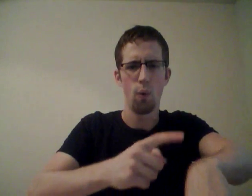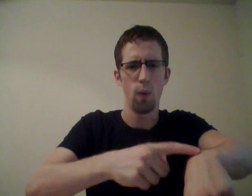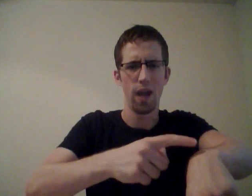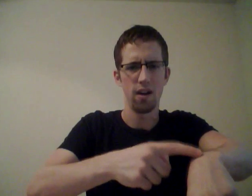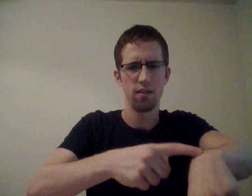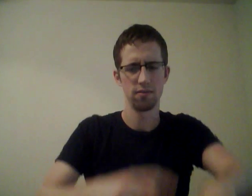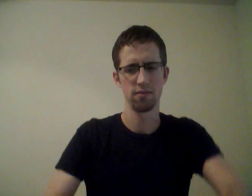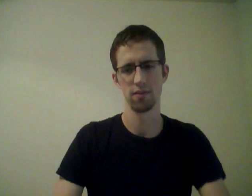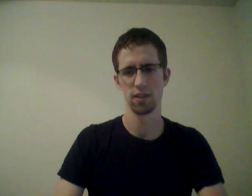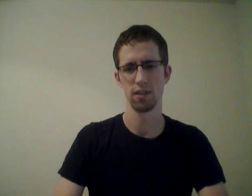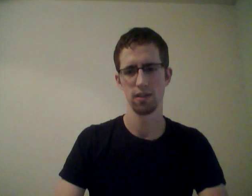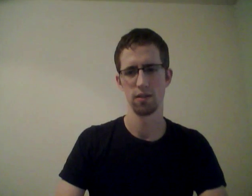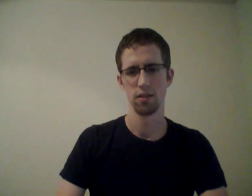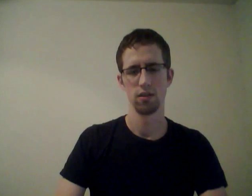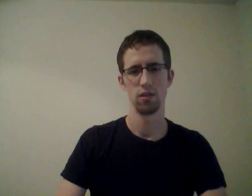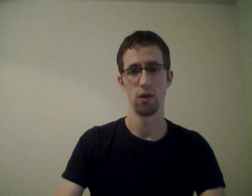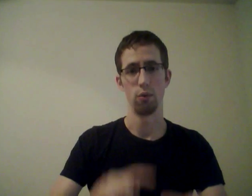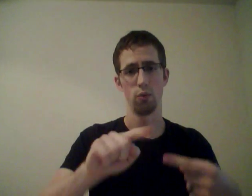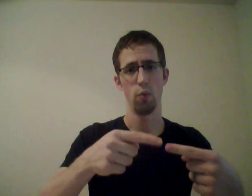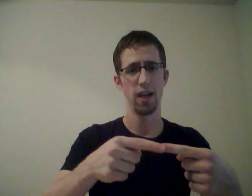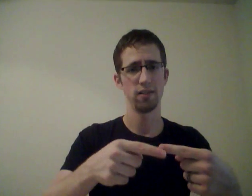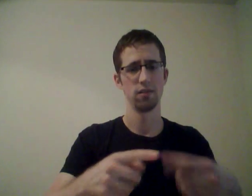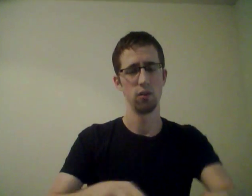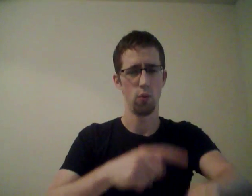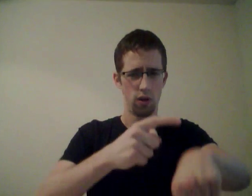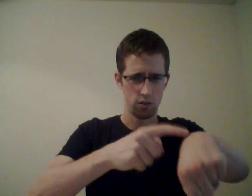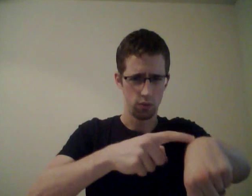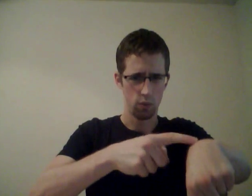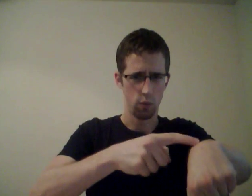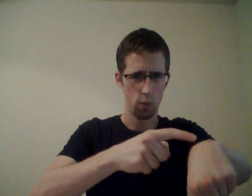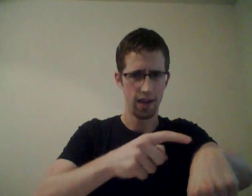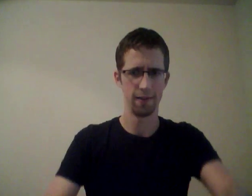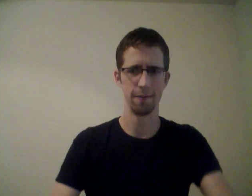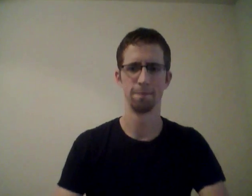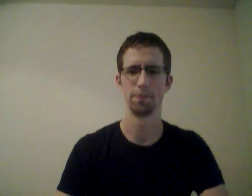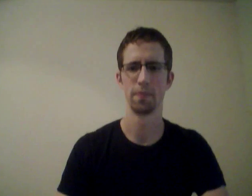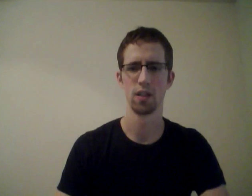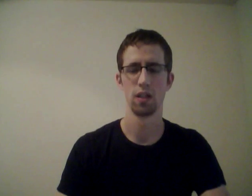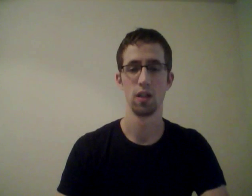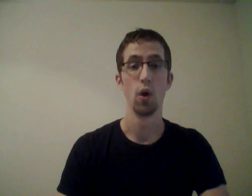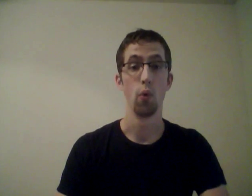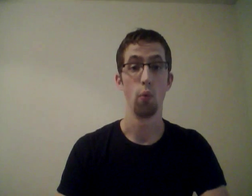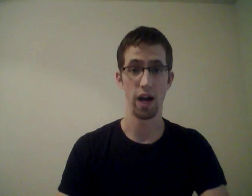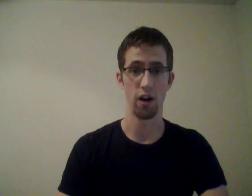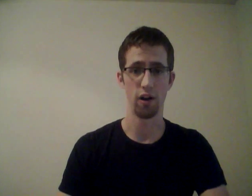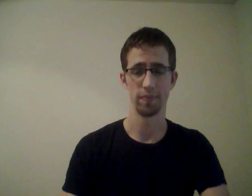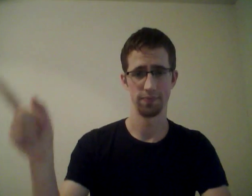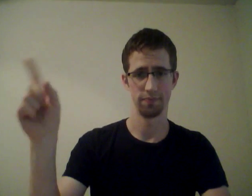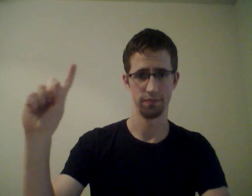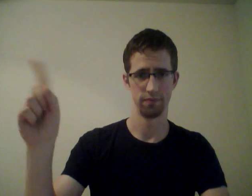Like, so when, where, when, where.